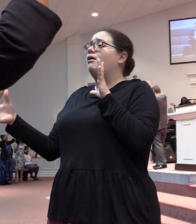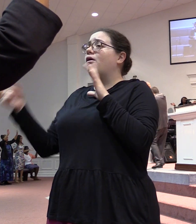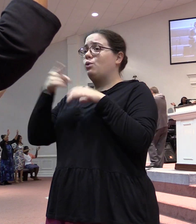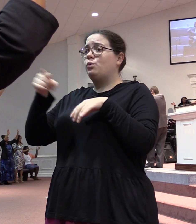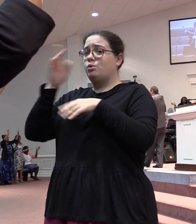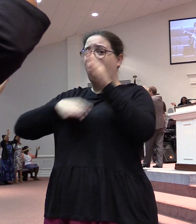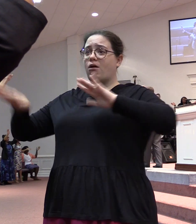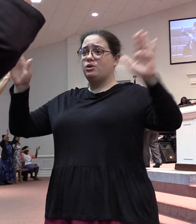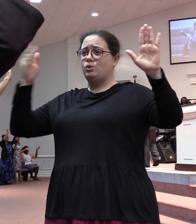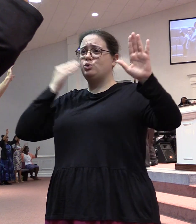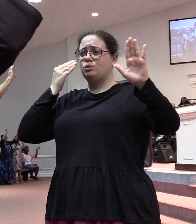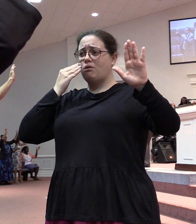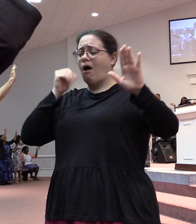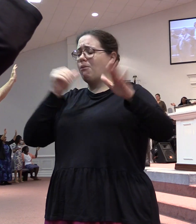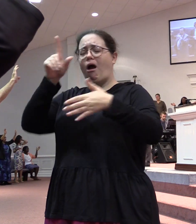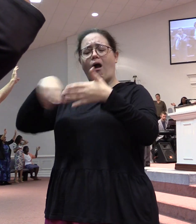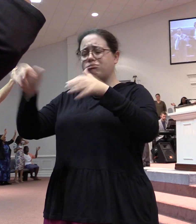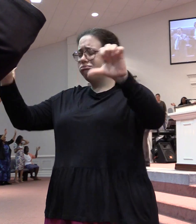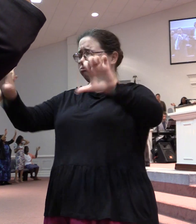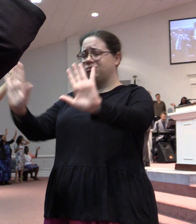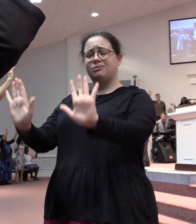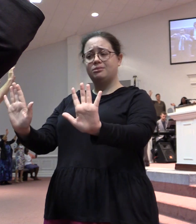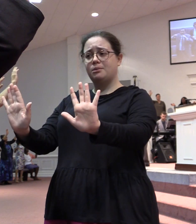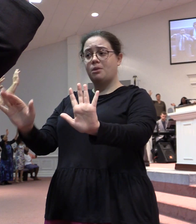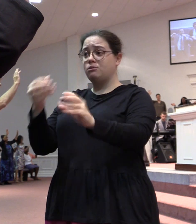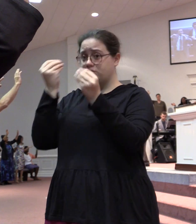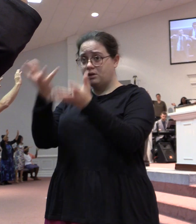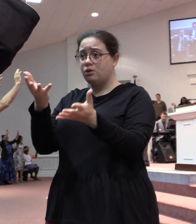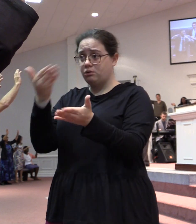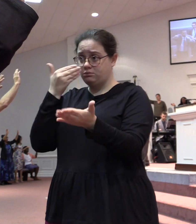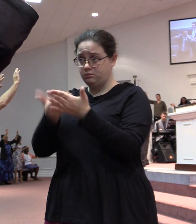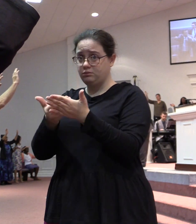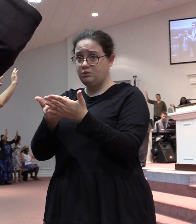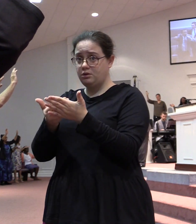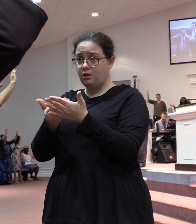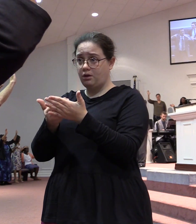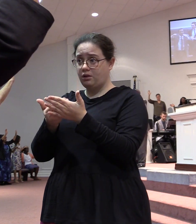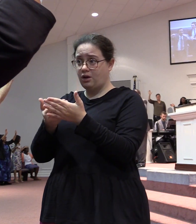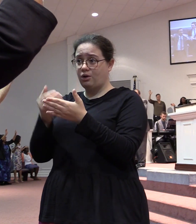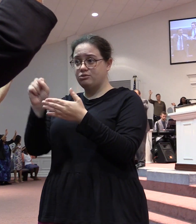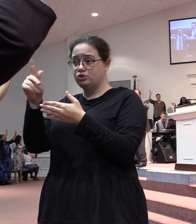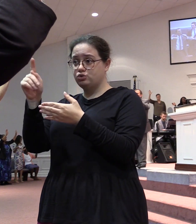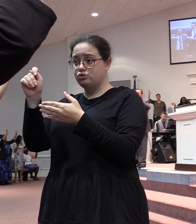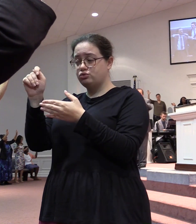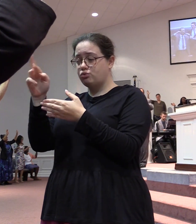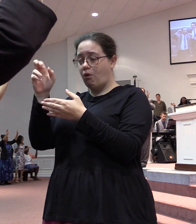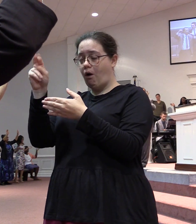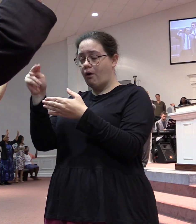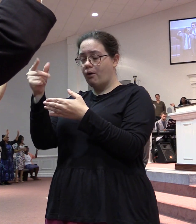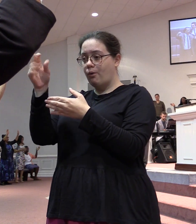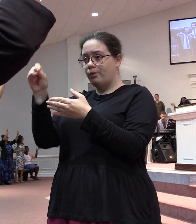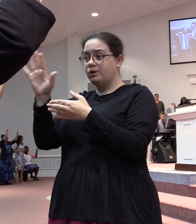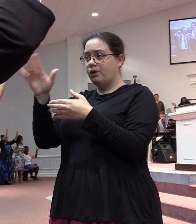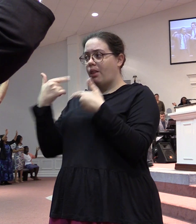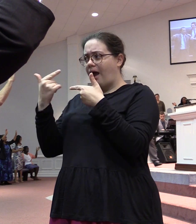and you know good and well, and I'm not condemning you. It's just a fact. There's strongholds in your life. Sins that you haven't repented